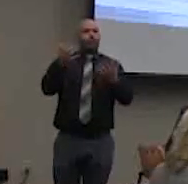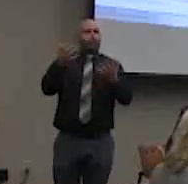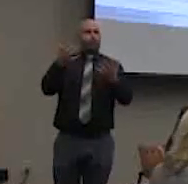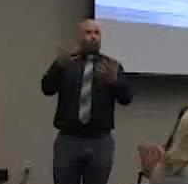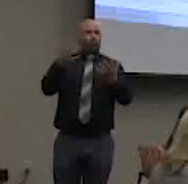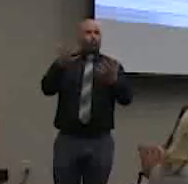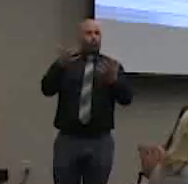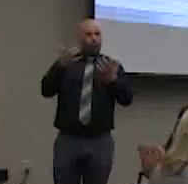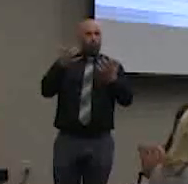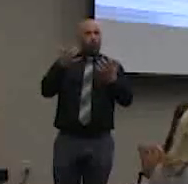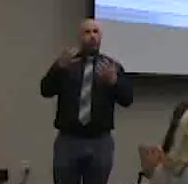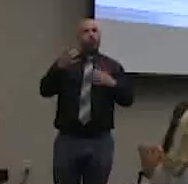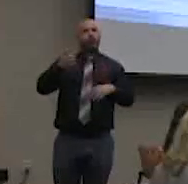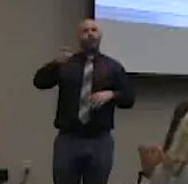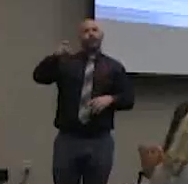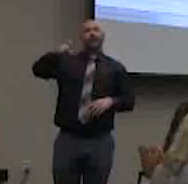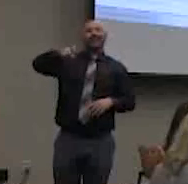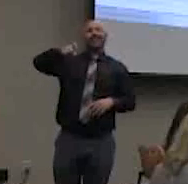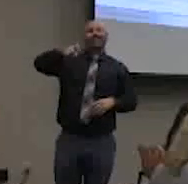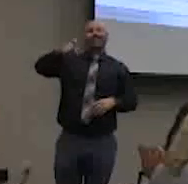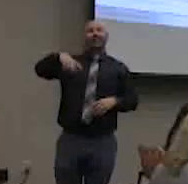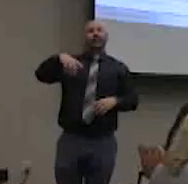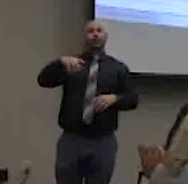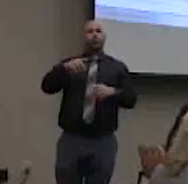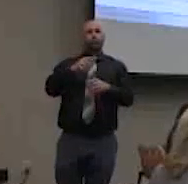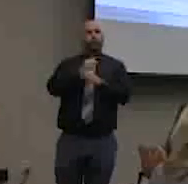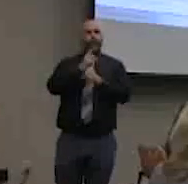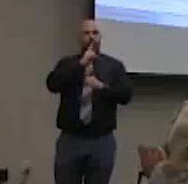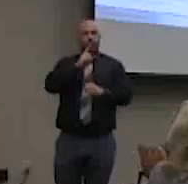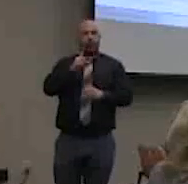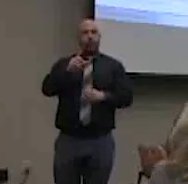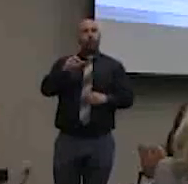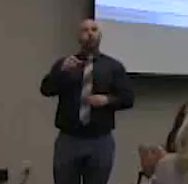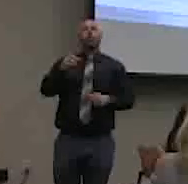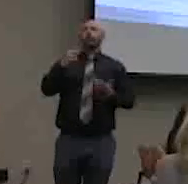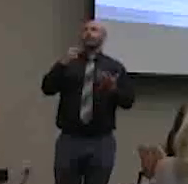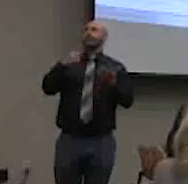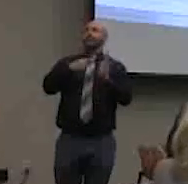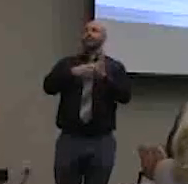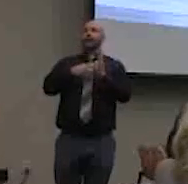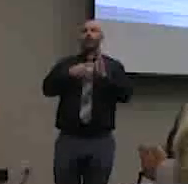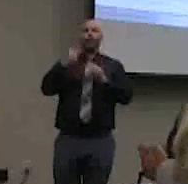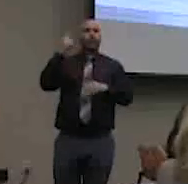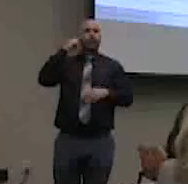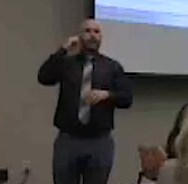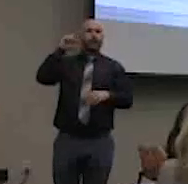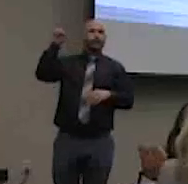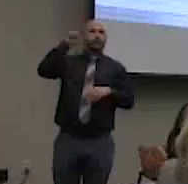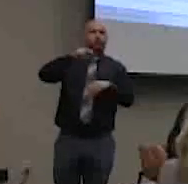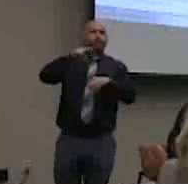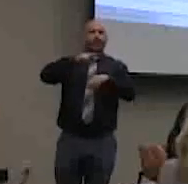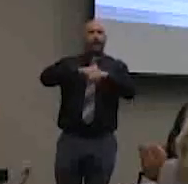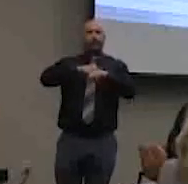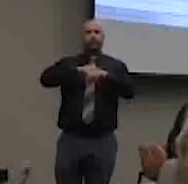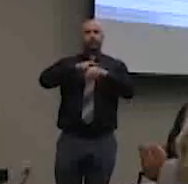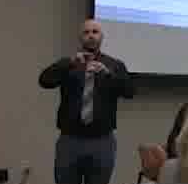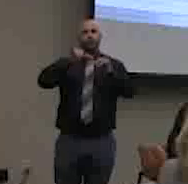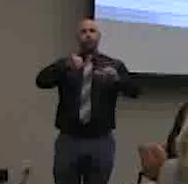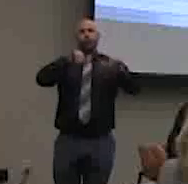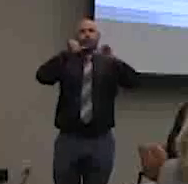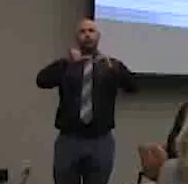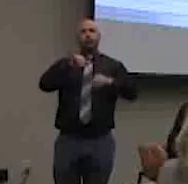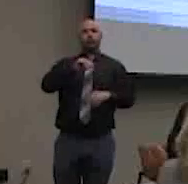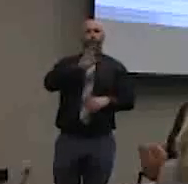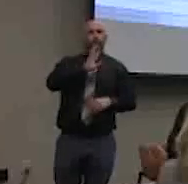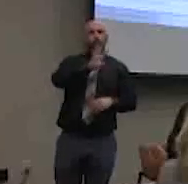for making sure that you know, when you hear nationally universal 4 and universal 3, that especially as a